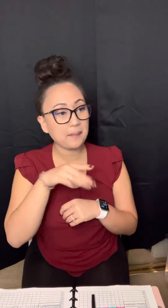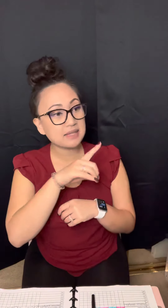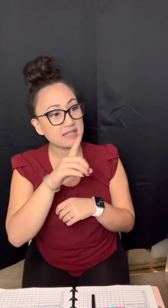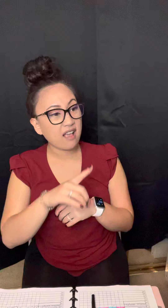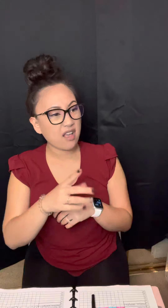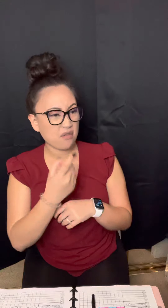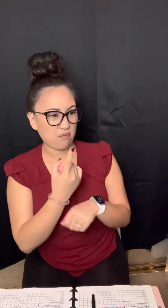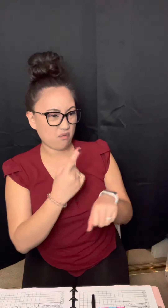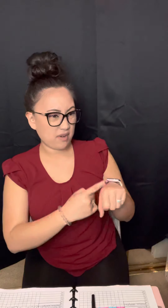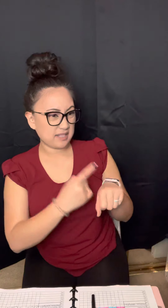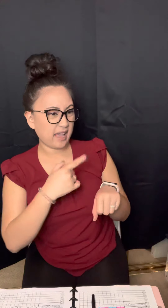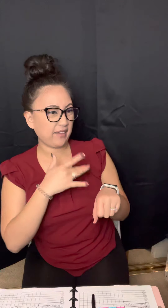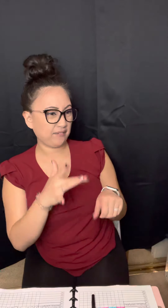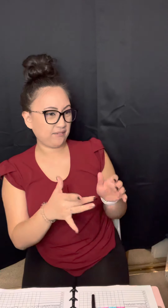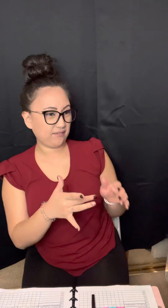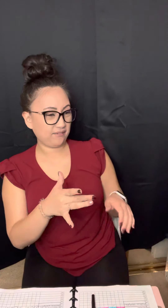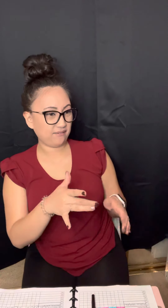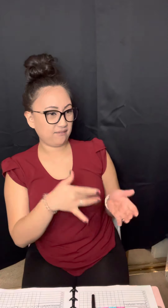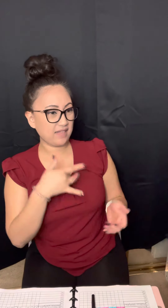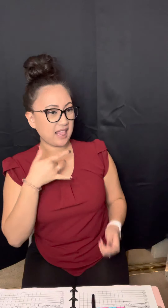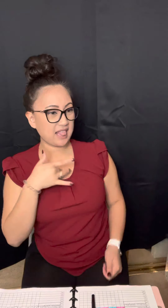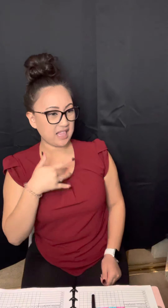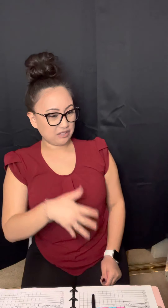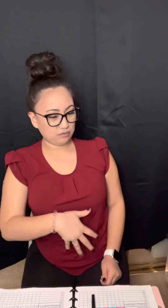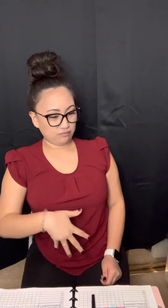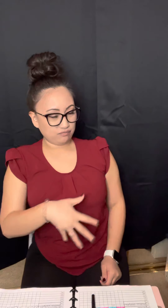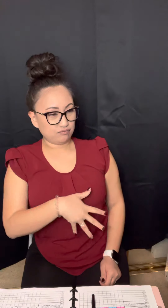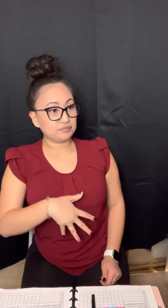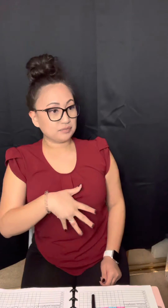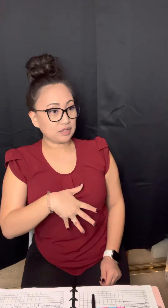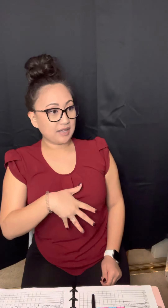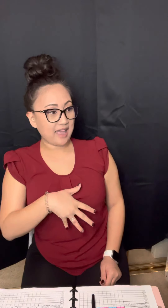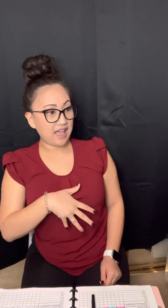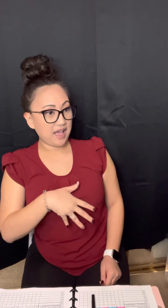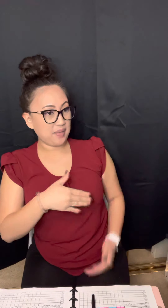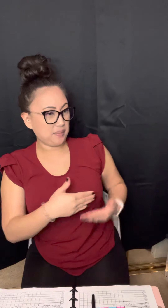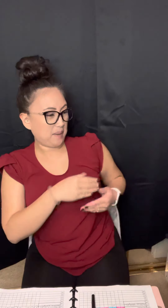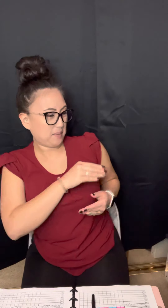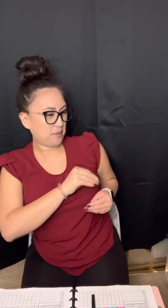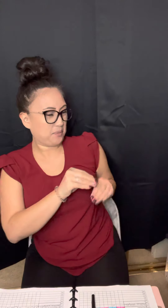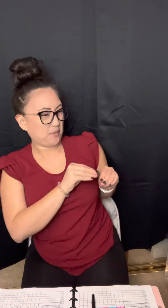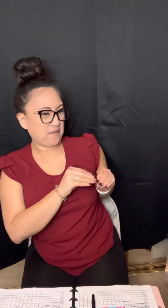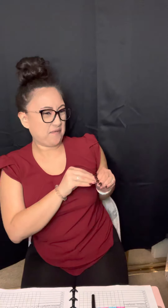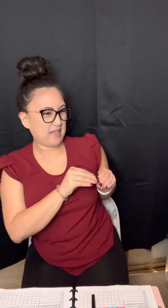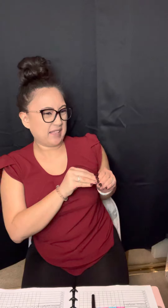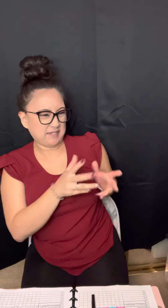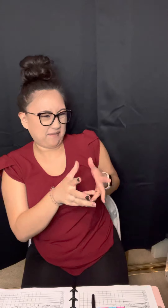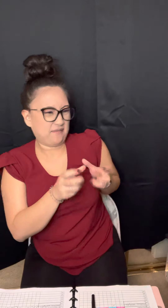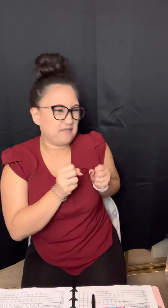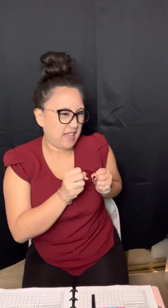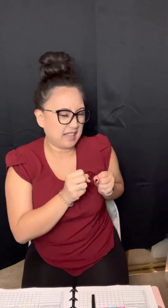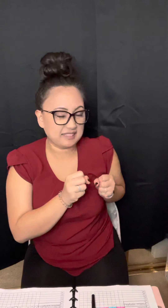feeling her, and she was swimming around so fast in my mom's belly. Did you feel her